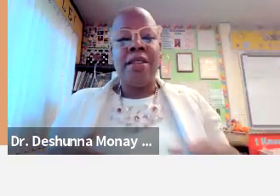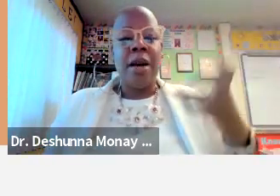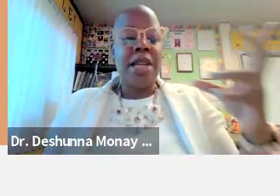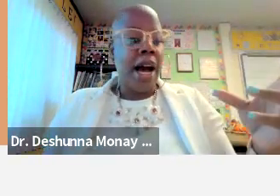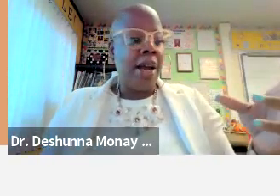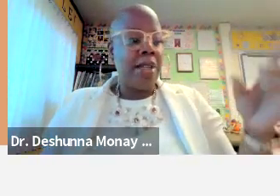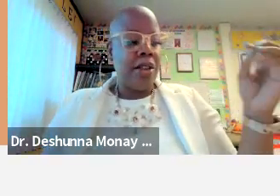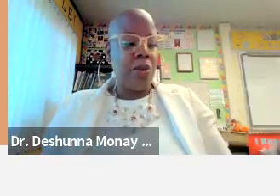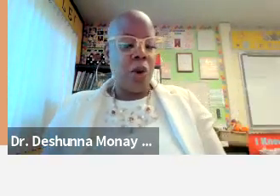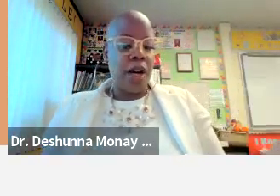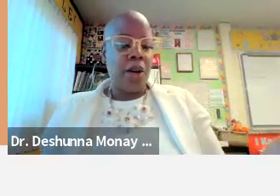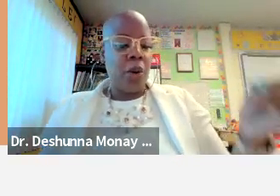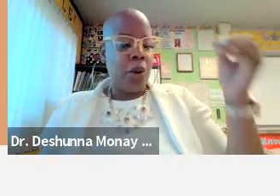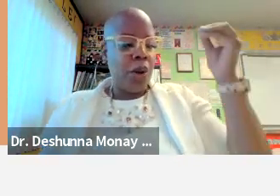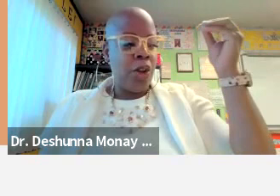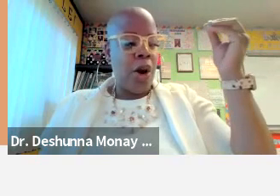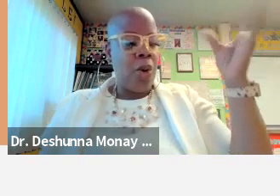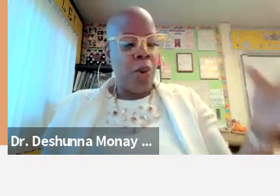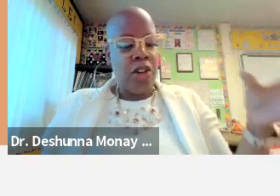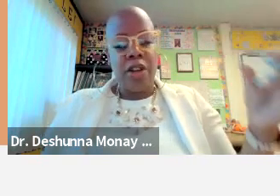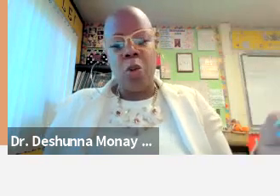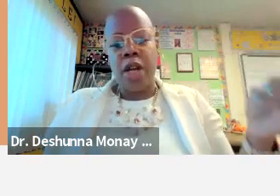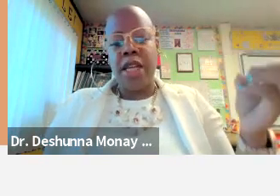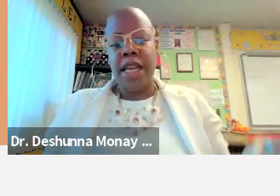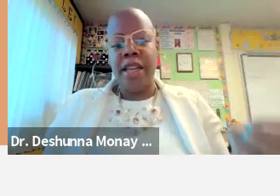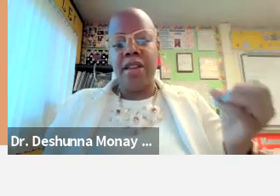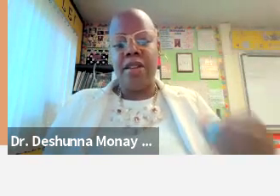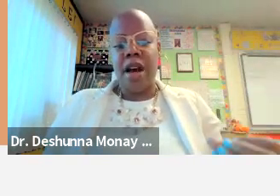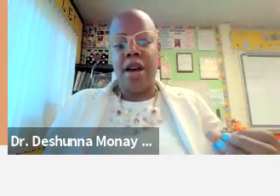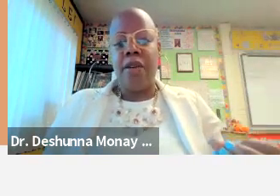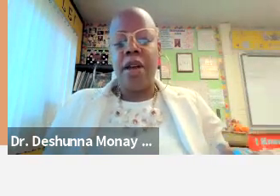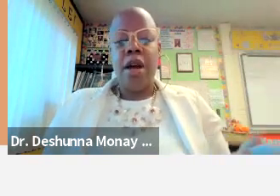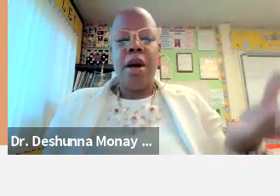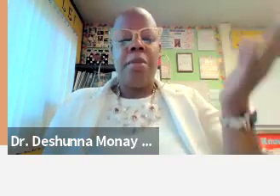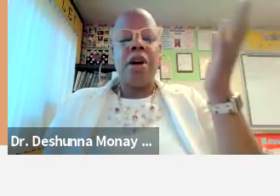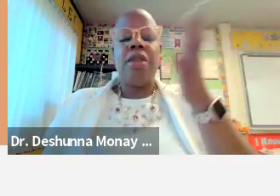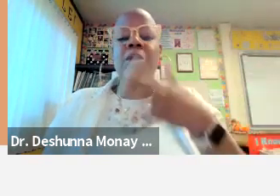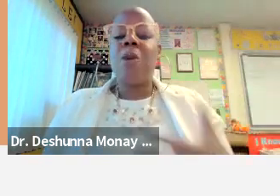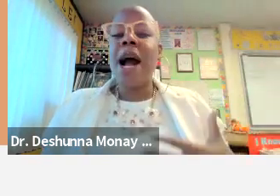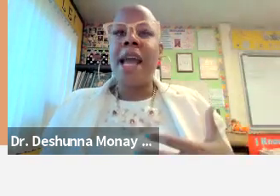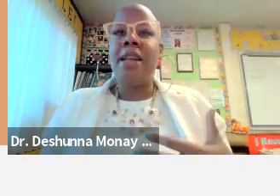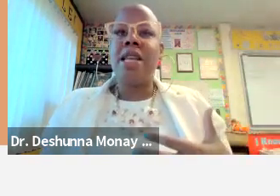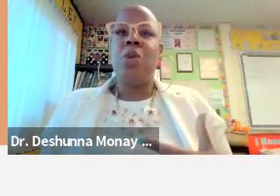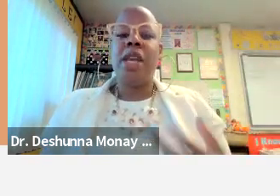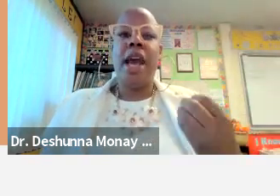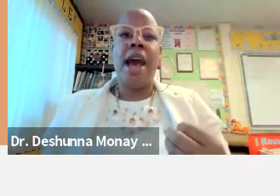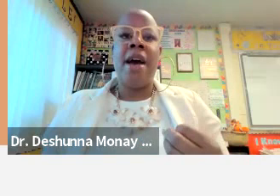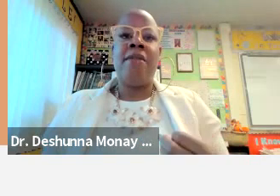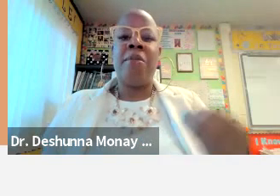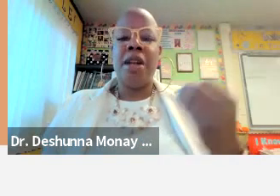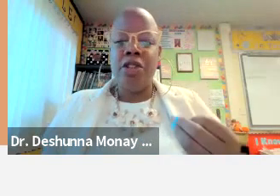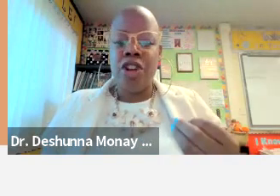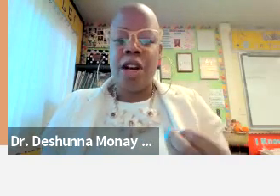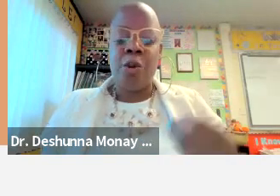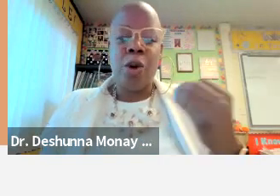so sometimes in this work, we just want the easy stuff. But on the right, we